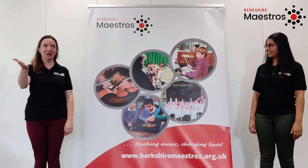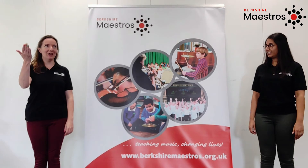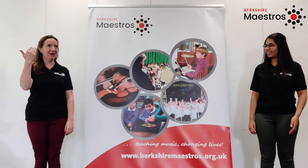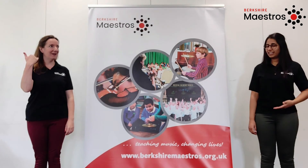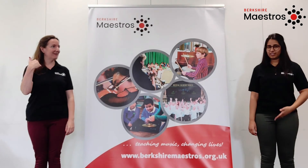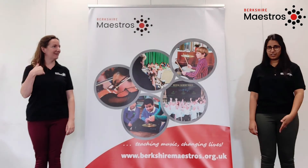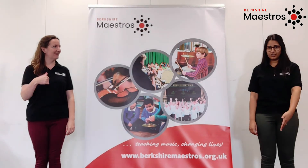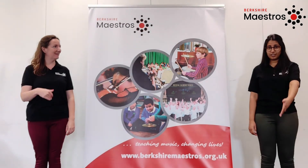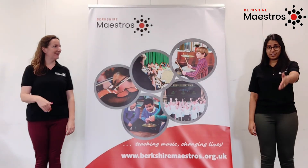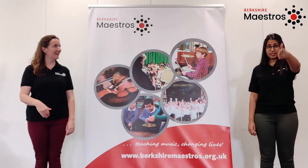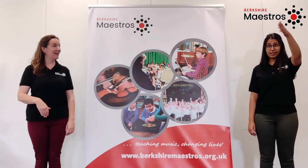Ee!